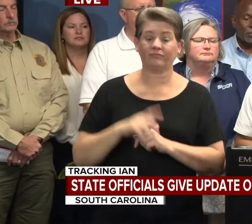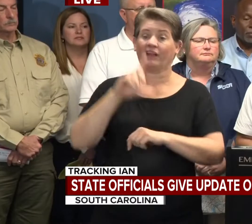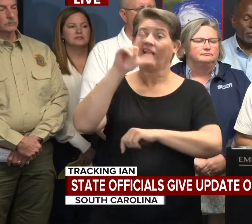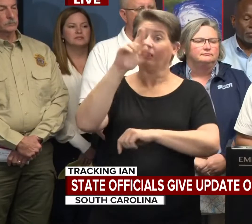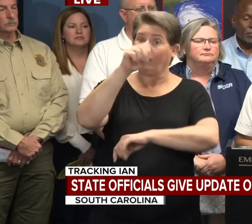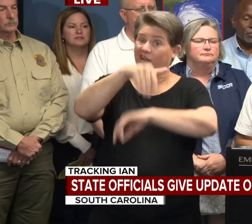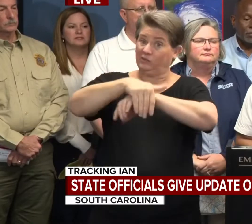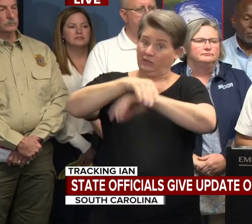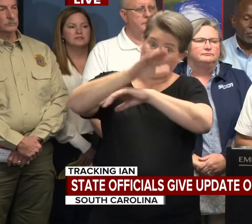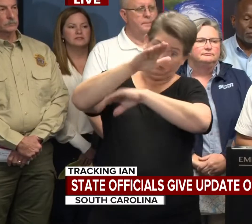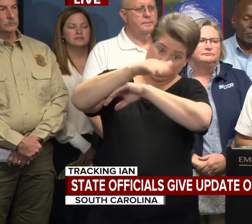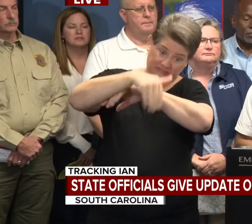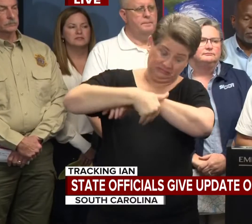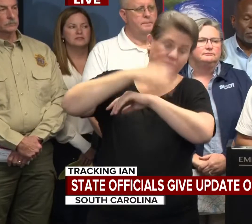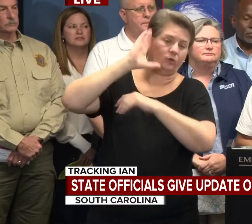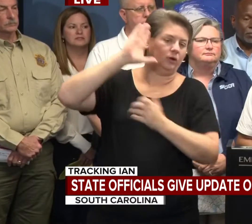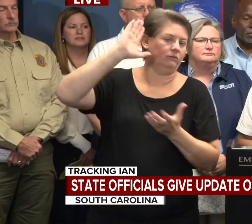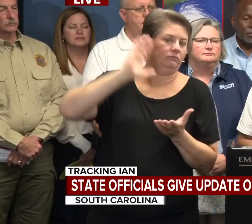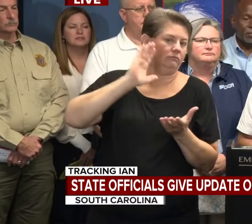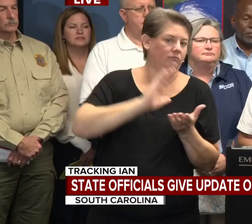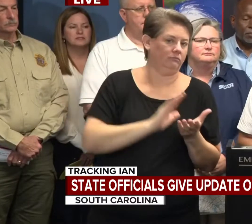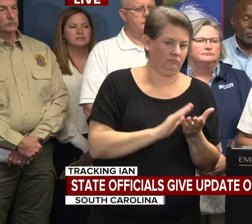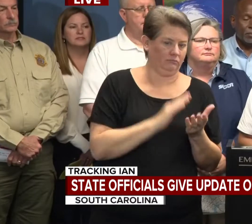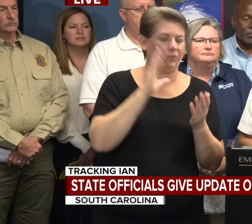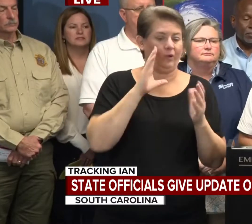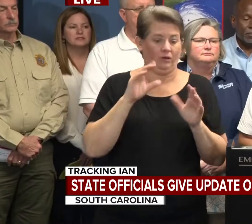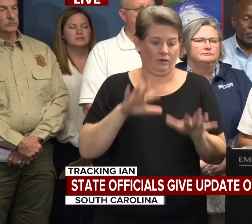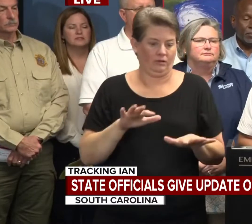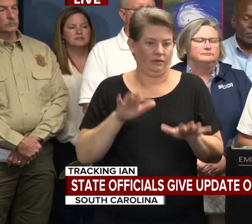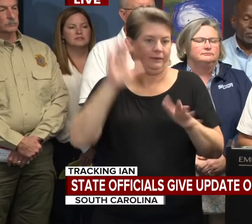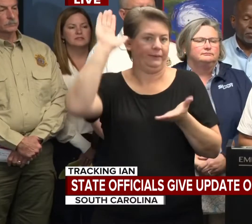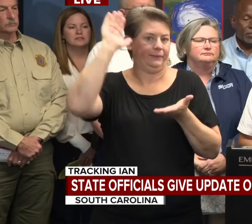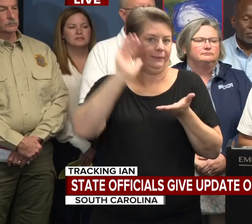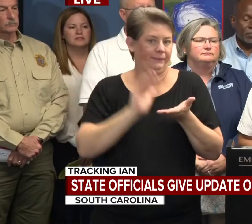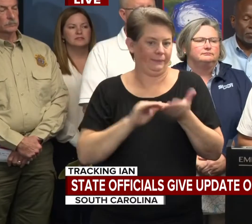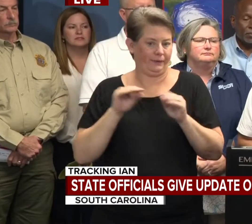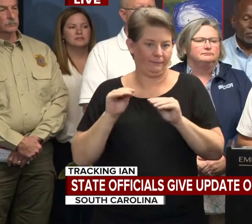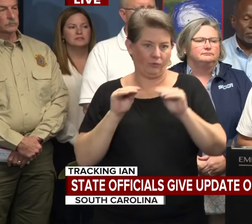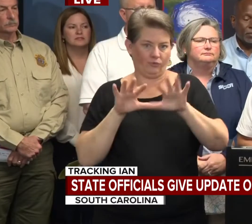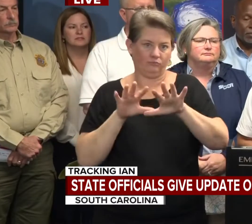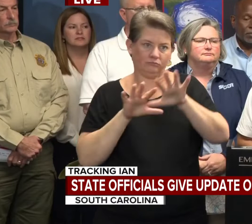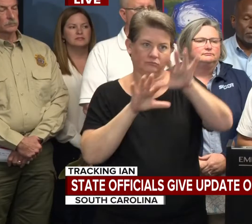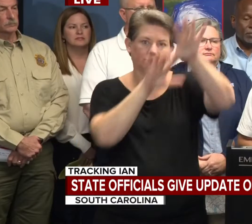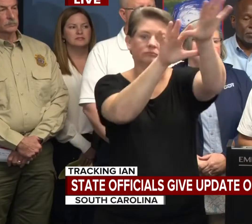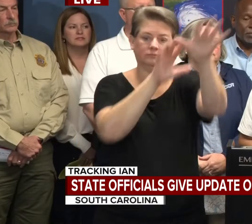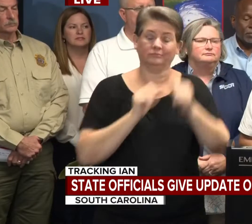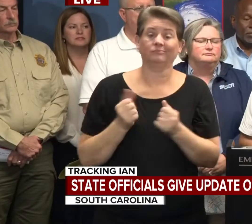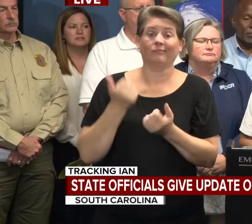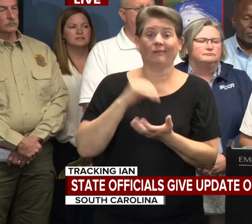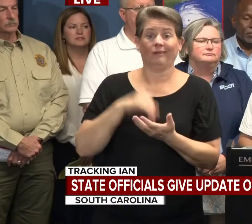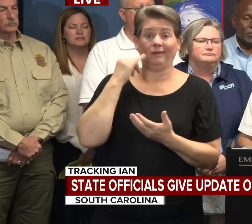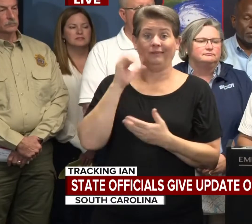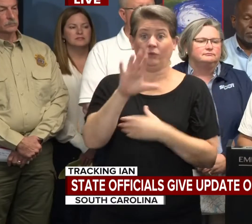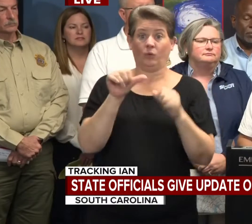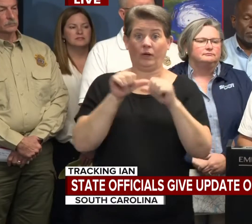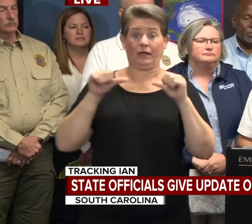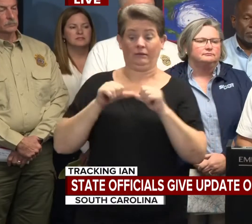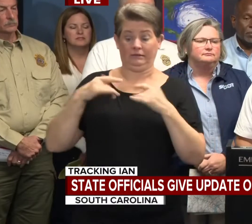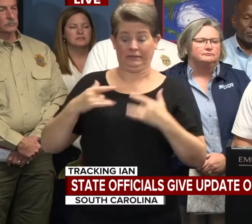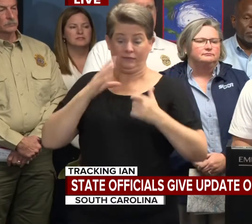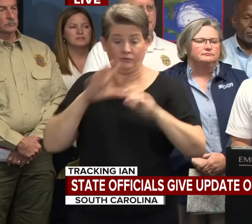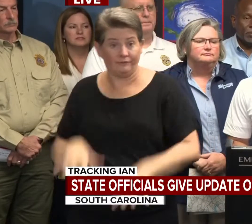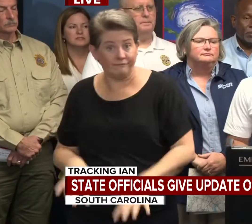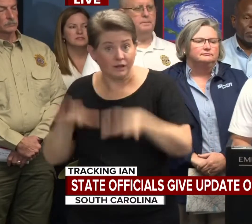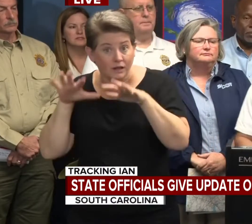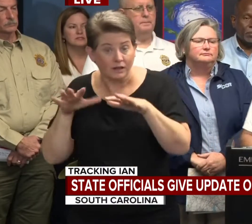tonight as Ian weakens and lifts to the north. So again, please seek higher ground if you're in a flood-prone location along the coast, and do not drive